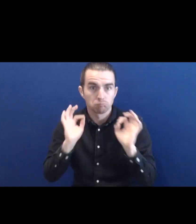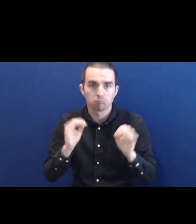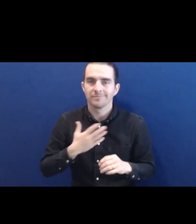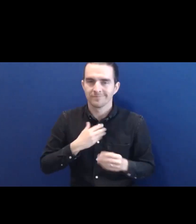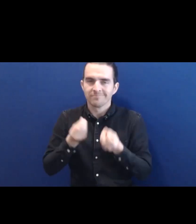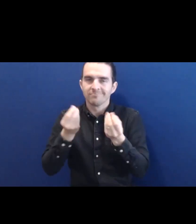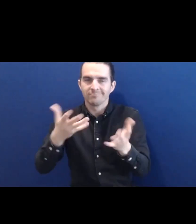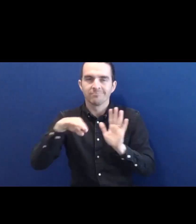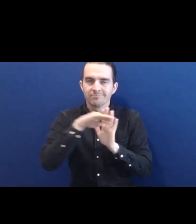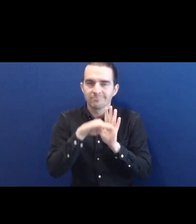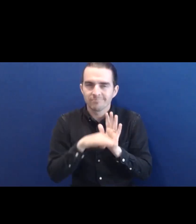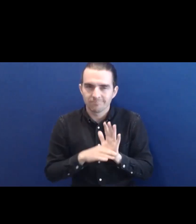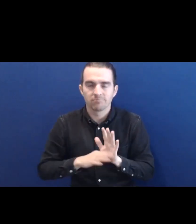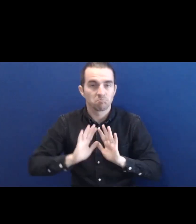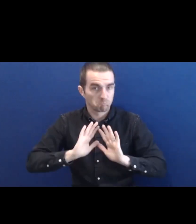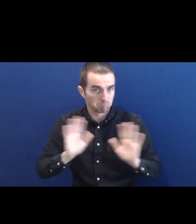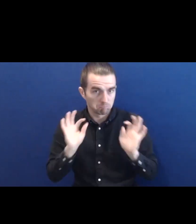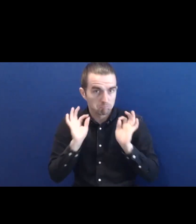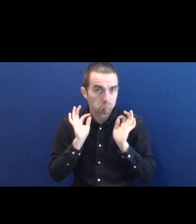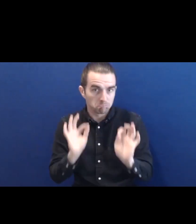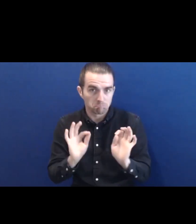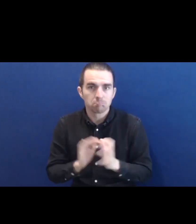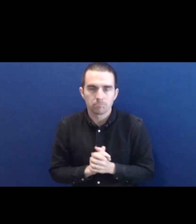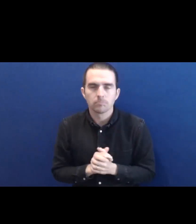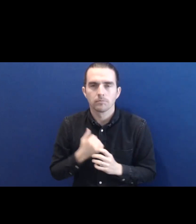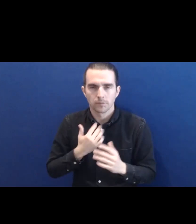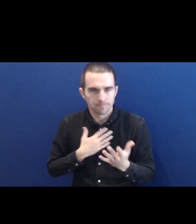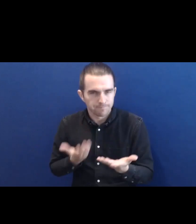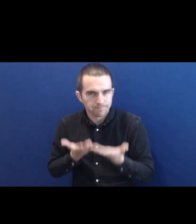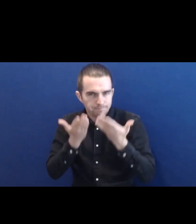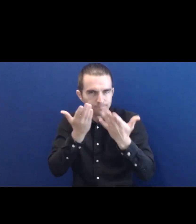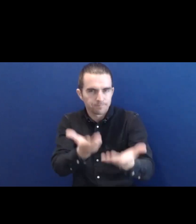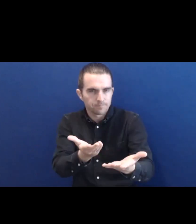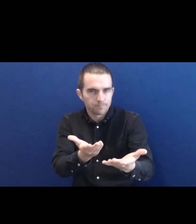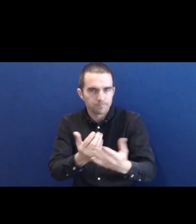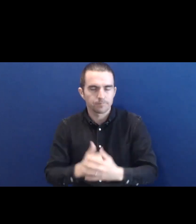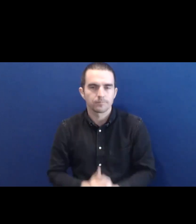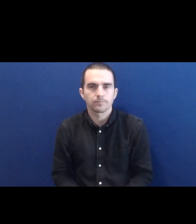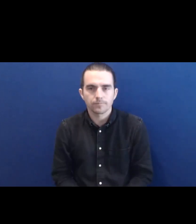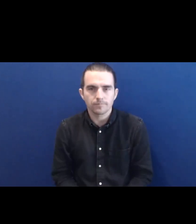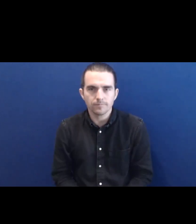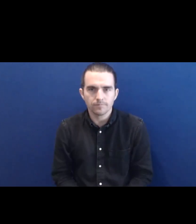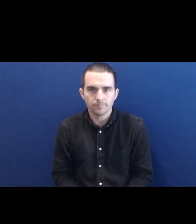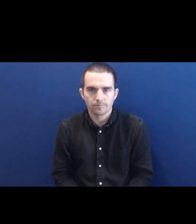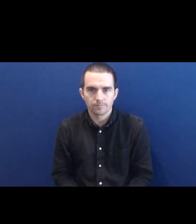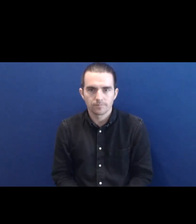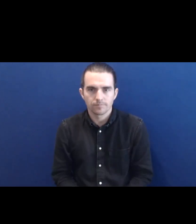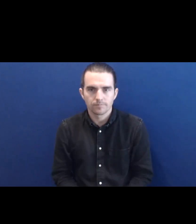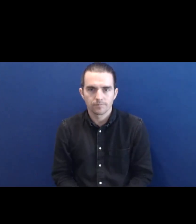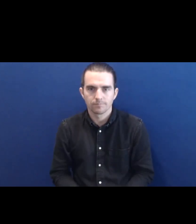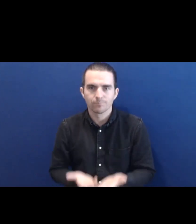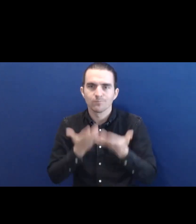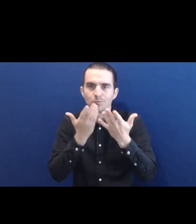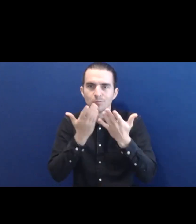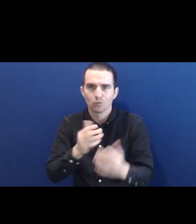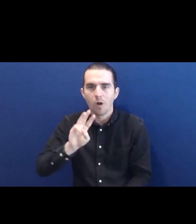to Marique to take us through what I hope will be a lively discussion.